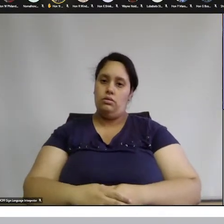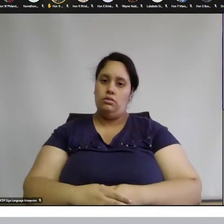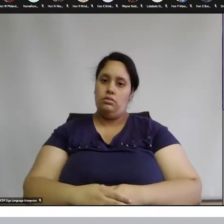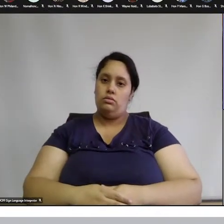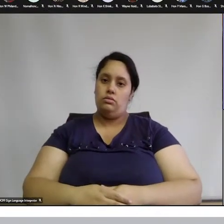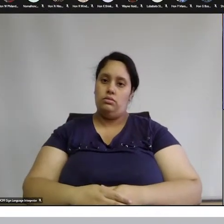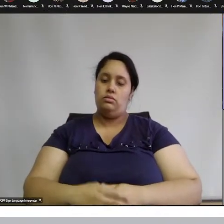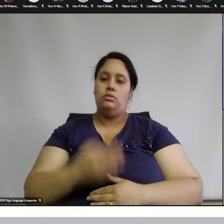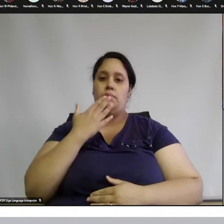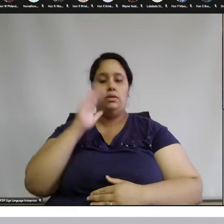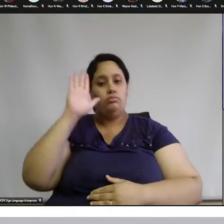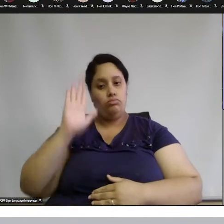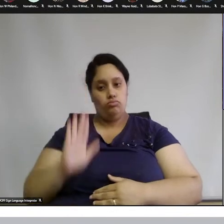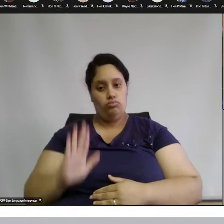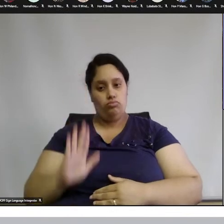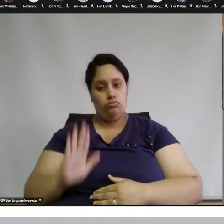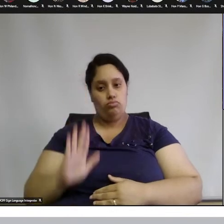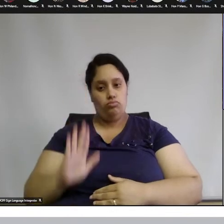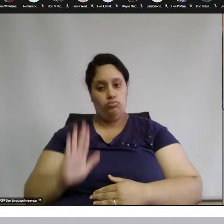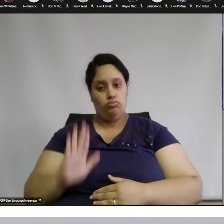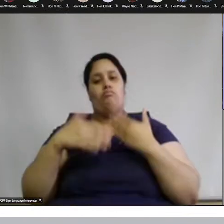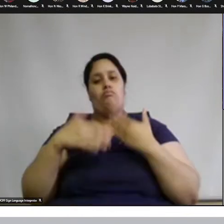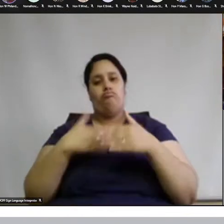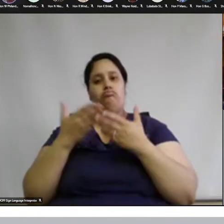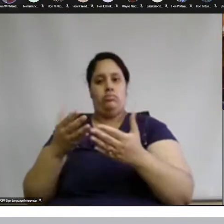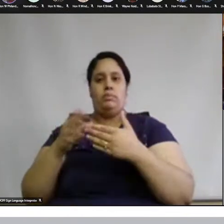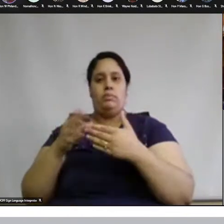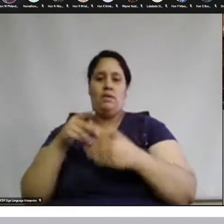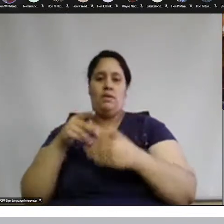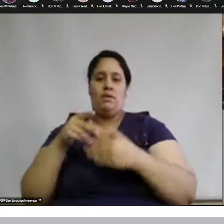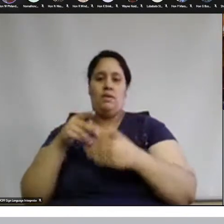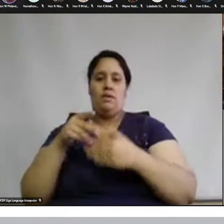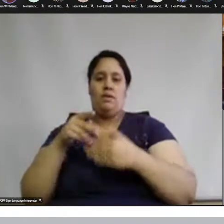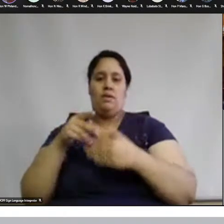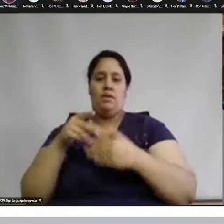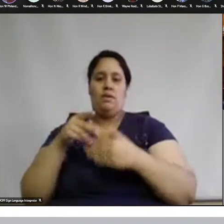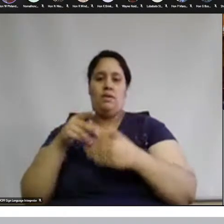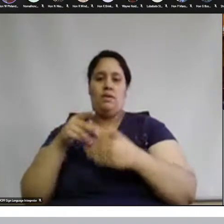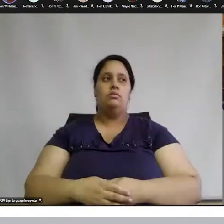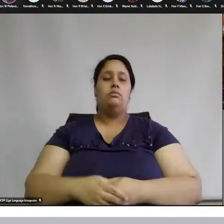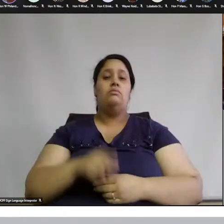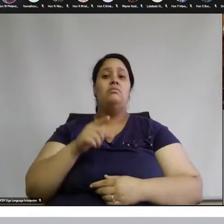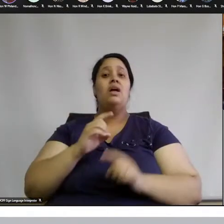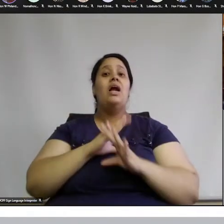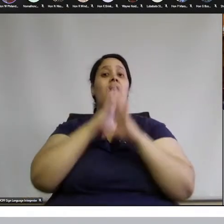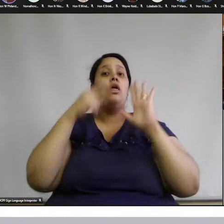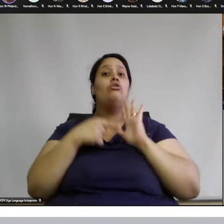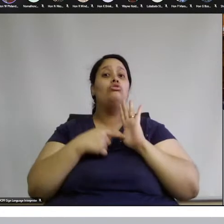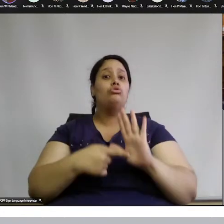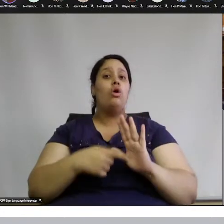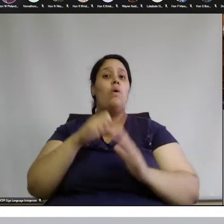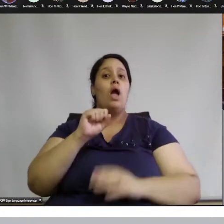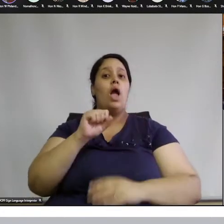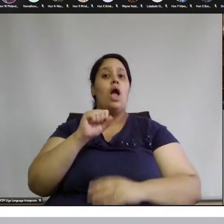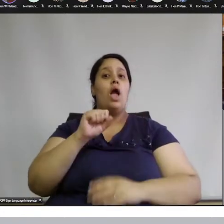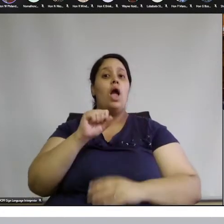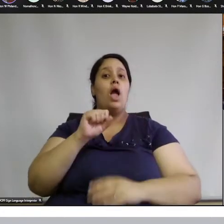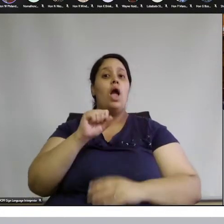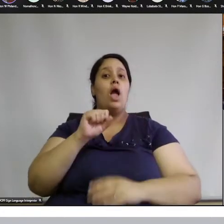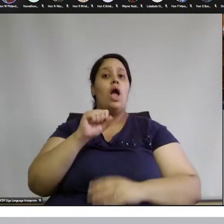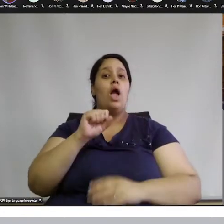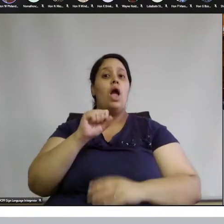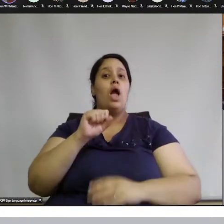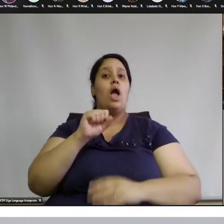Nkondlo. Please lower your hand. Over to you, Honourable Philander. This is especially clear when the AG documents that